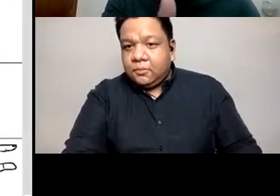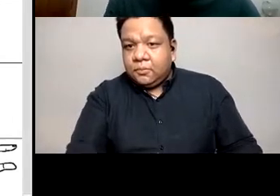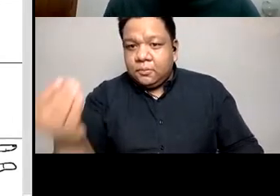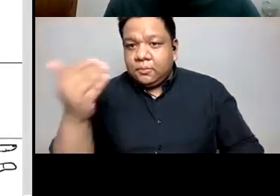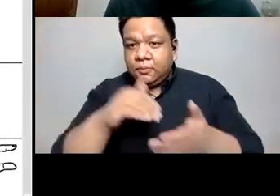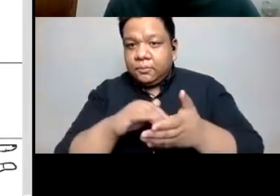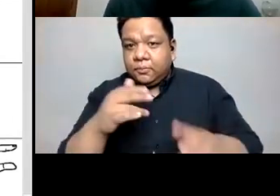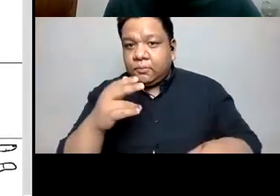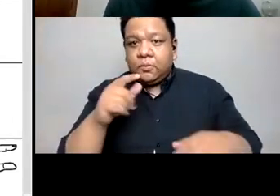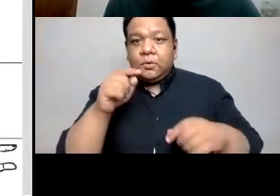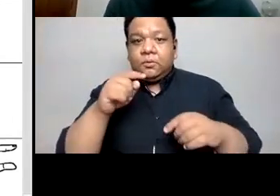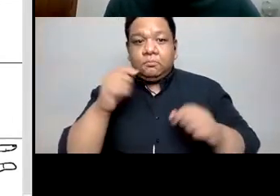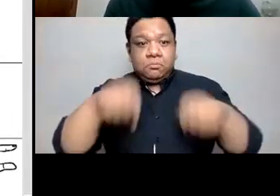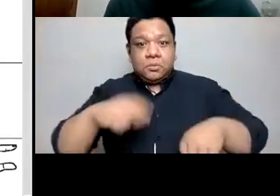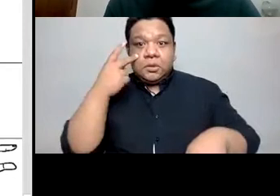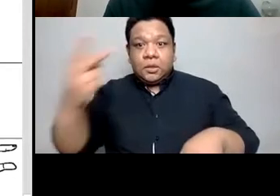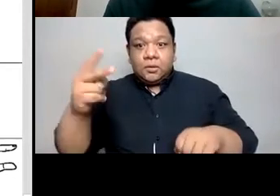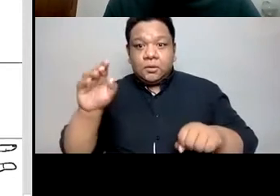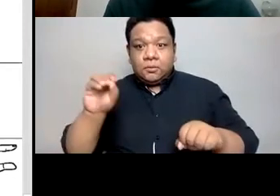This is a chart. Can you see it now?